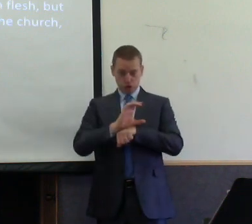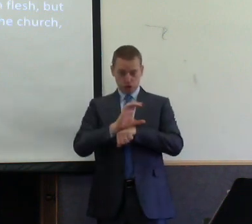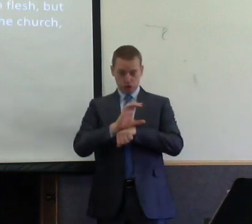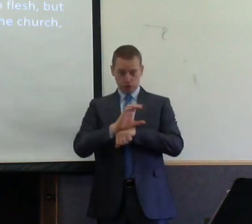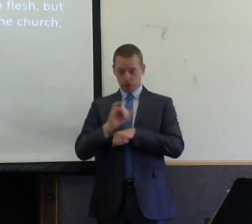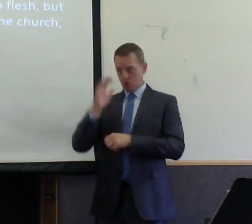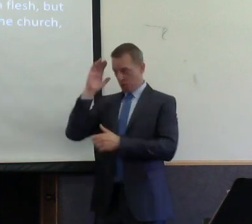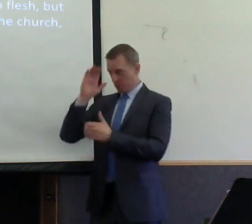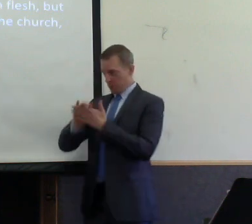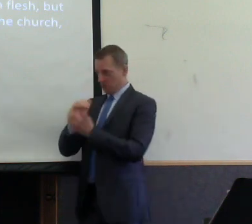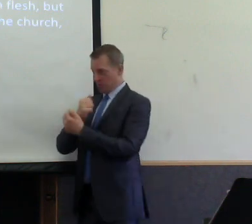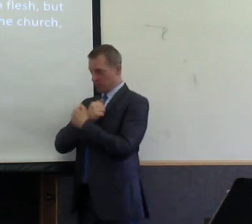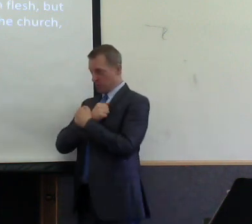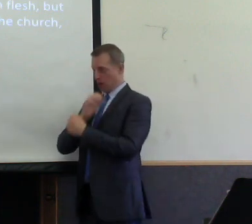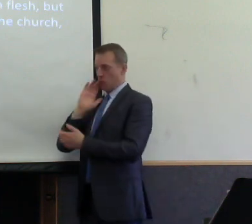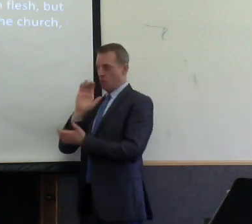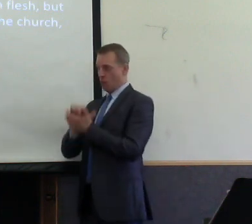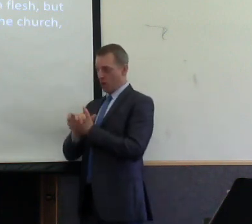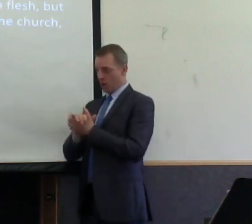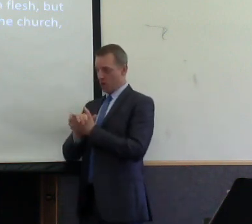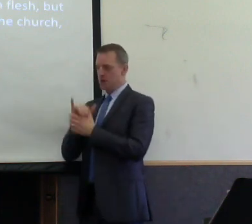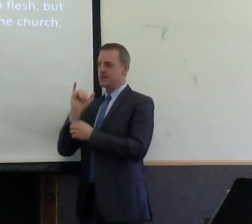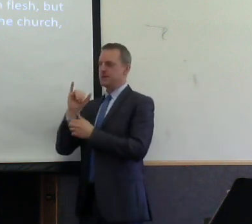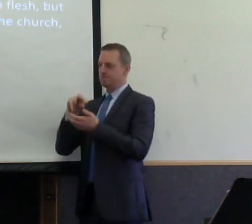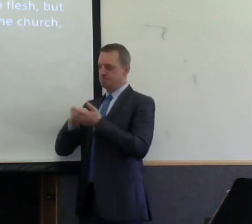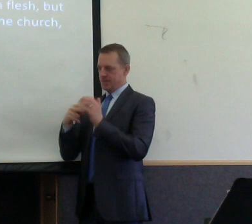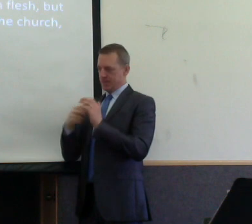Just like Jesus, love the poor,